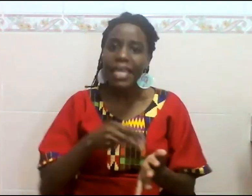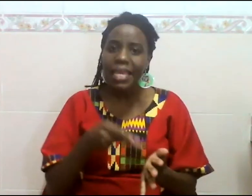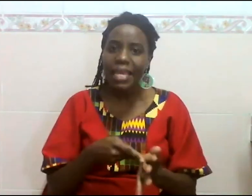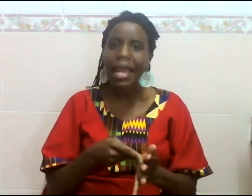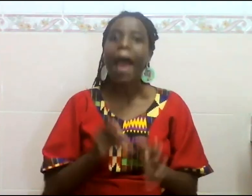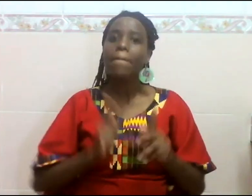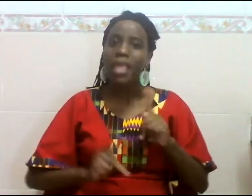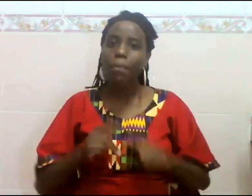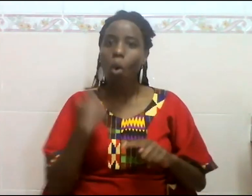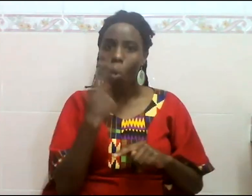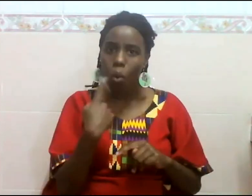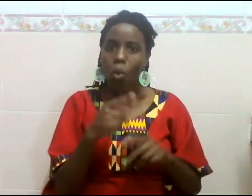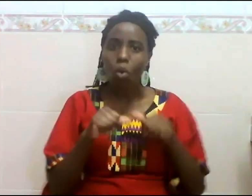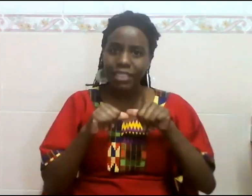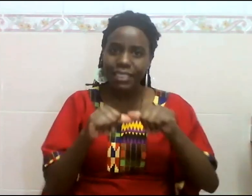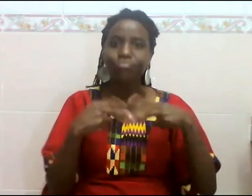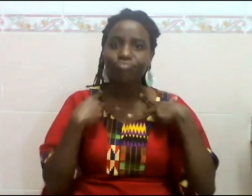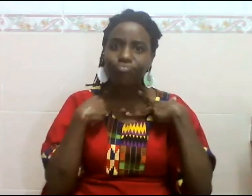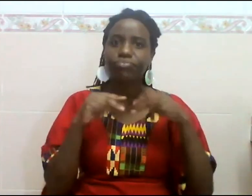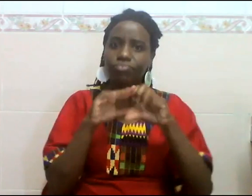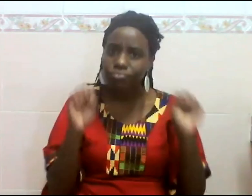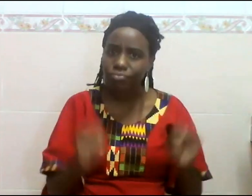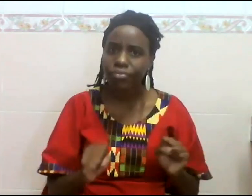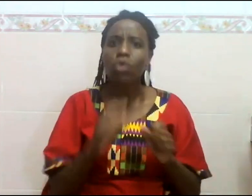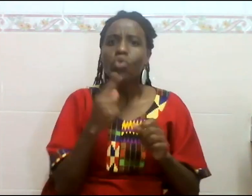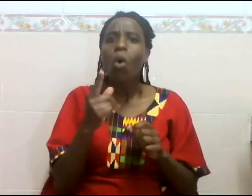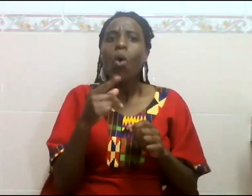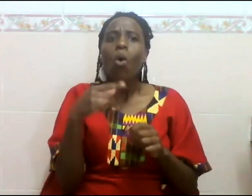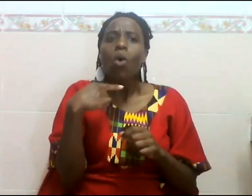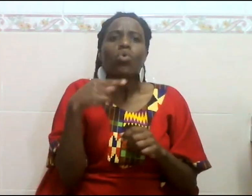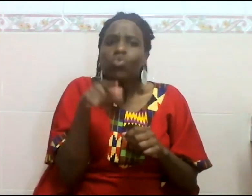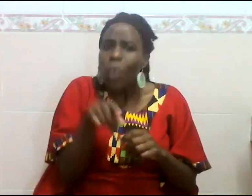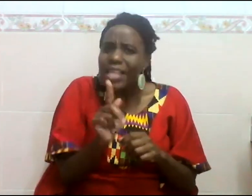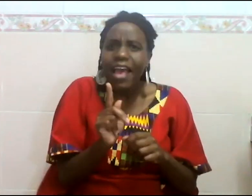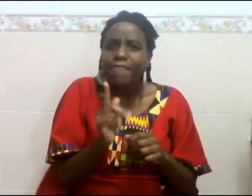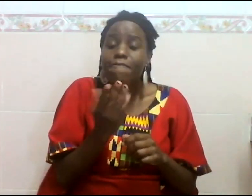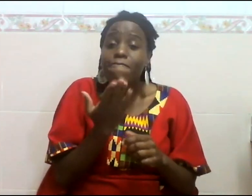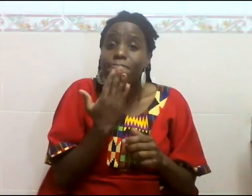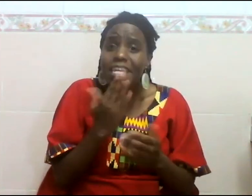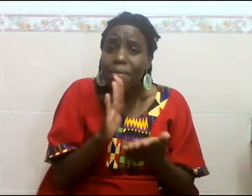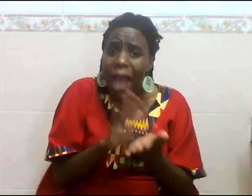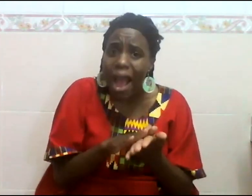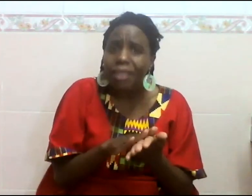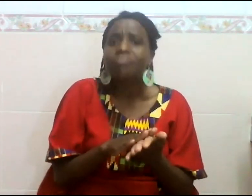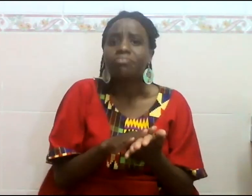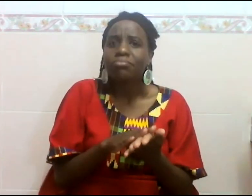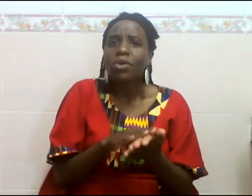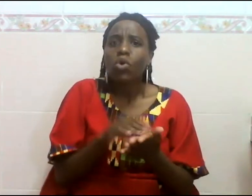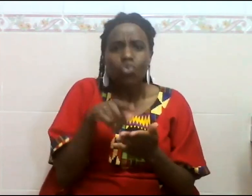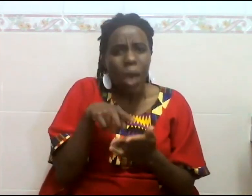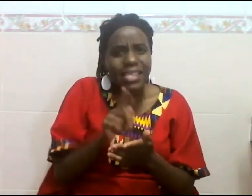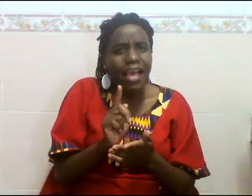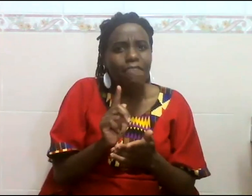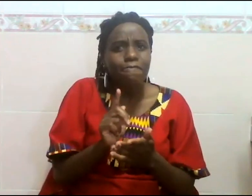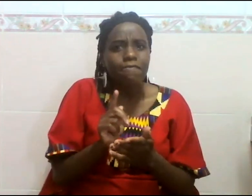you received feedback, kind of including the position of Indigenous peoples in your work, or are you working